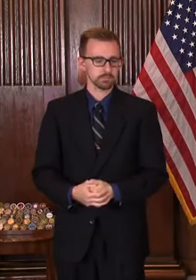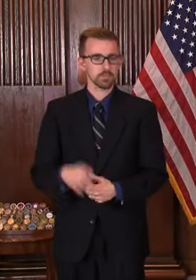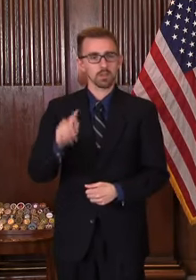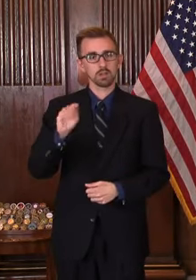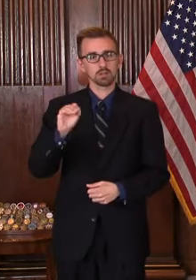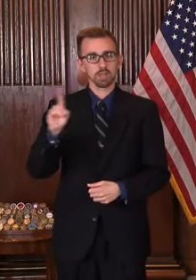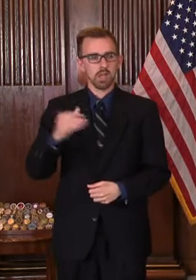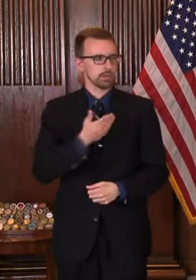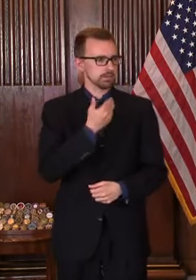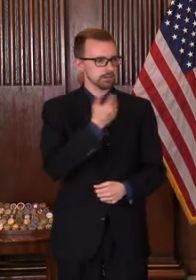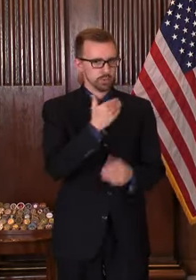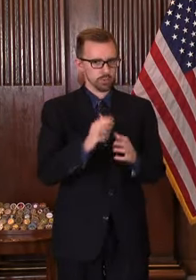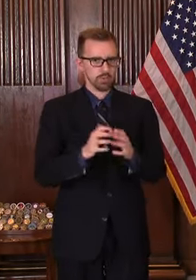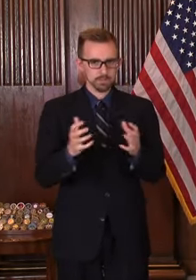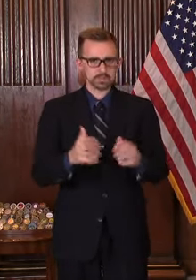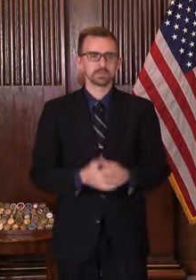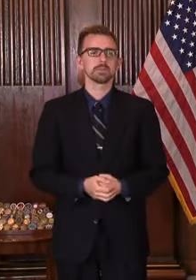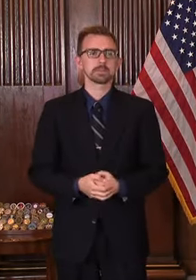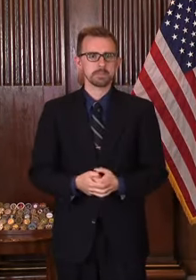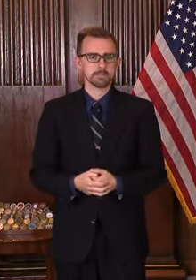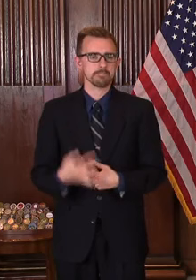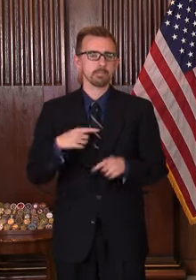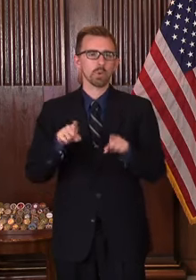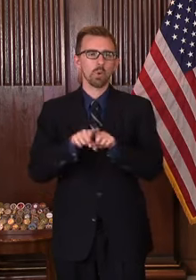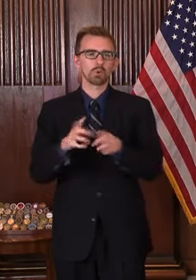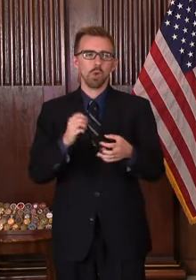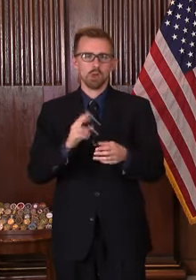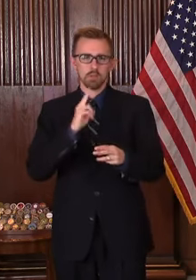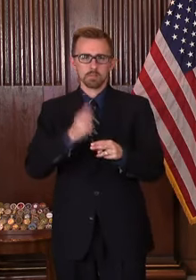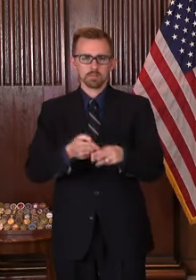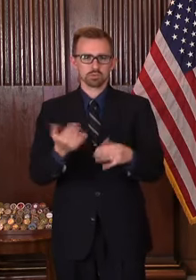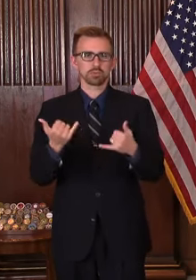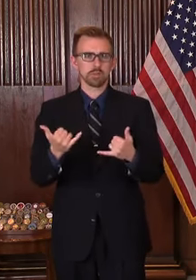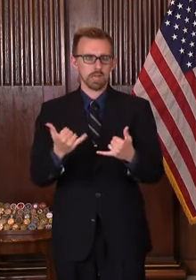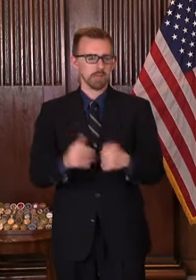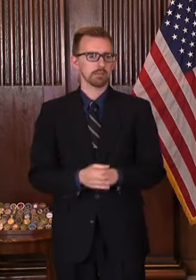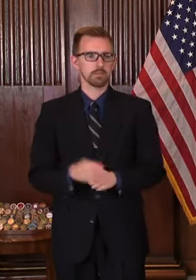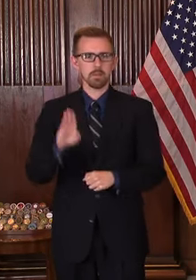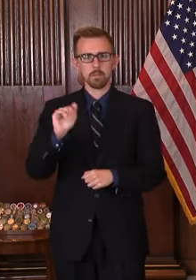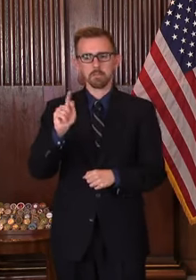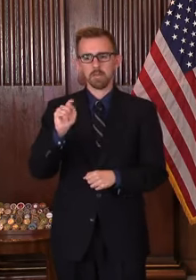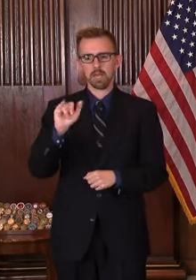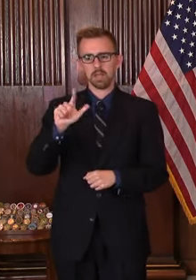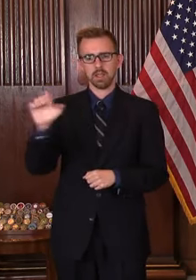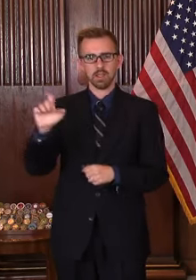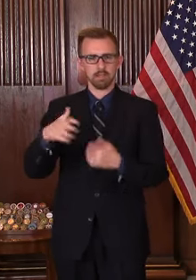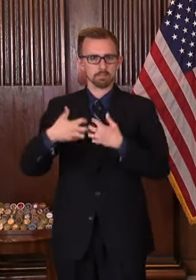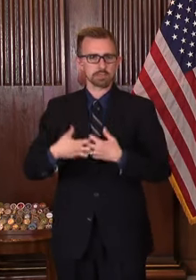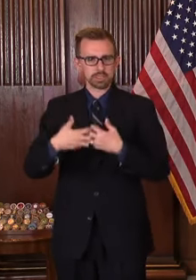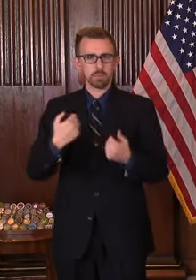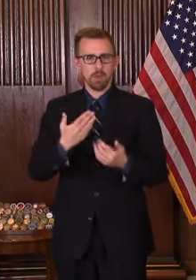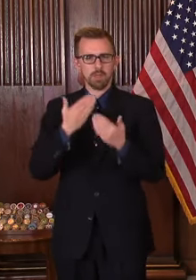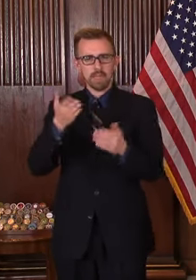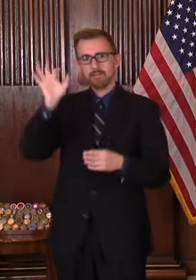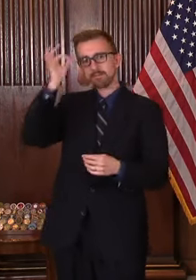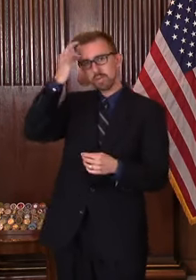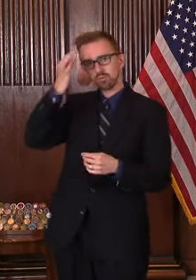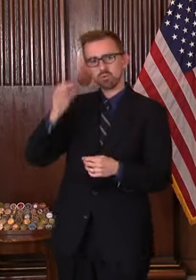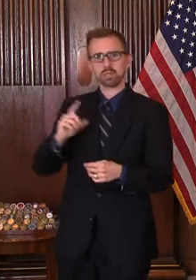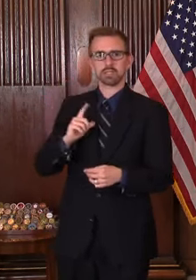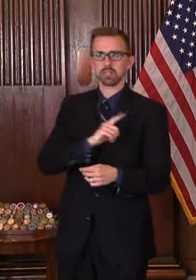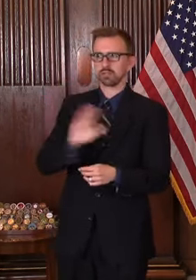Todd, thank you very much. I also want to mention today on the Battelle machine that I want to thank the federal delegation for